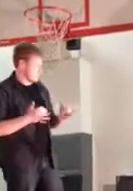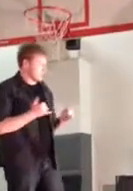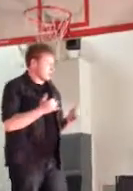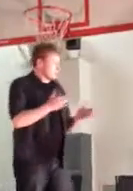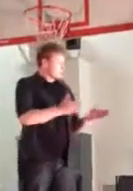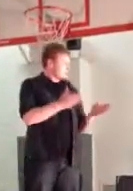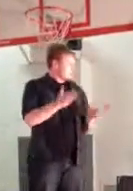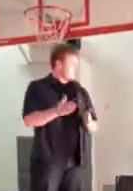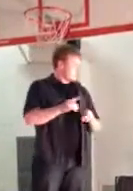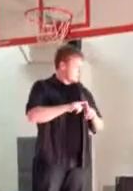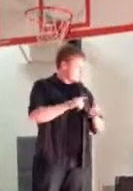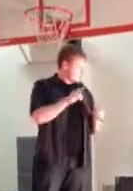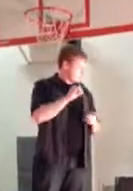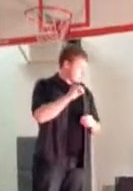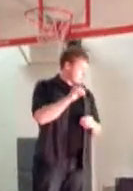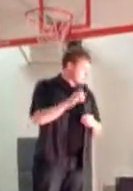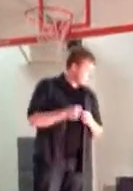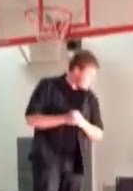where they came from.